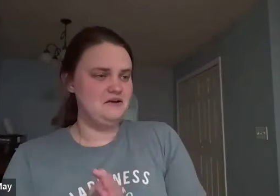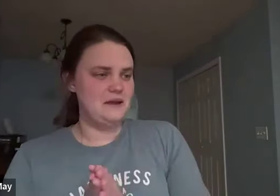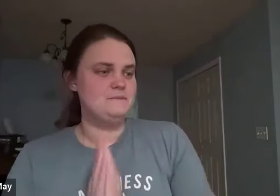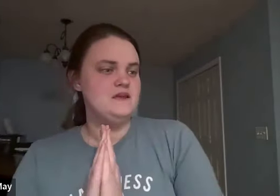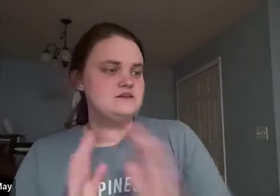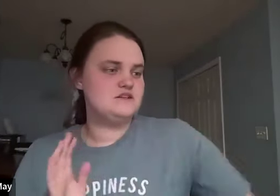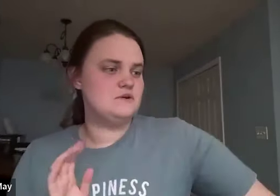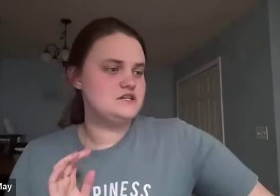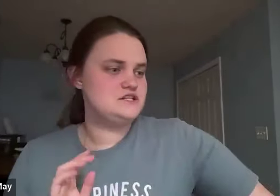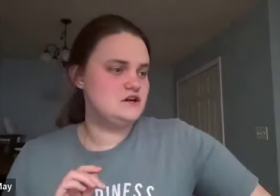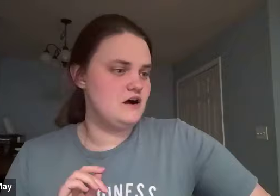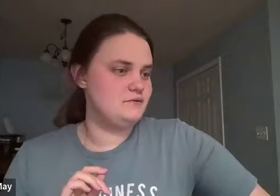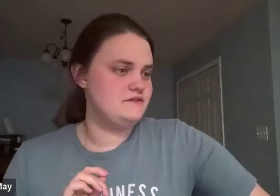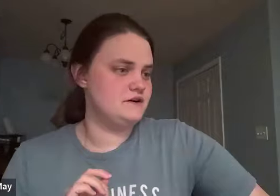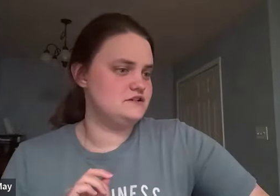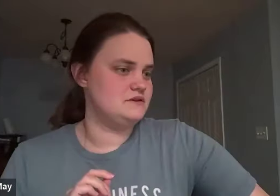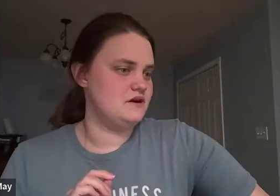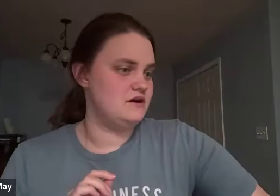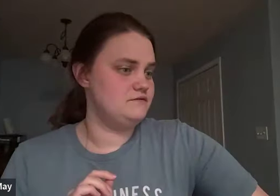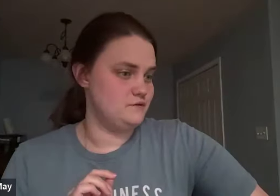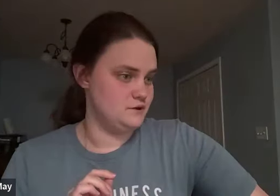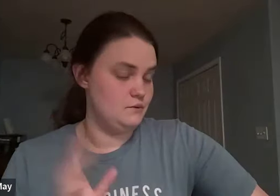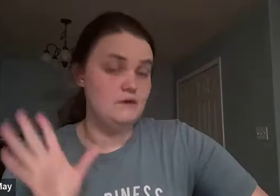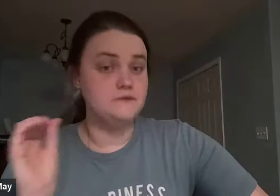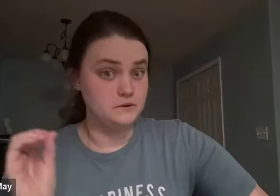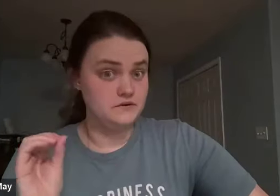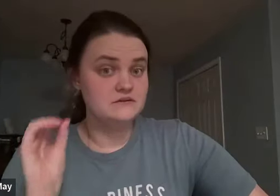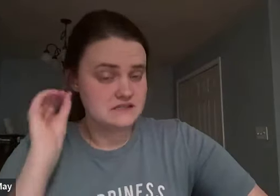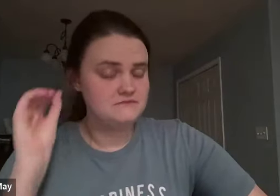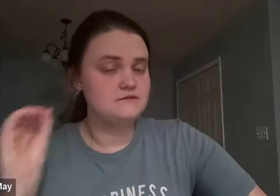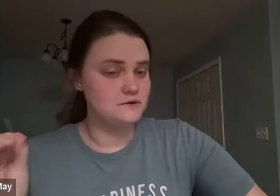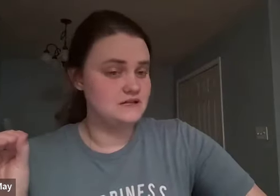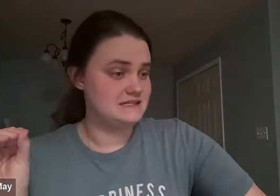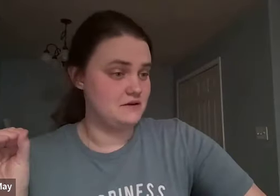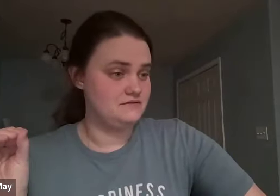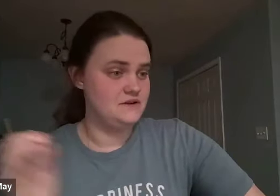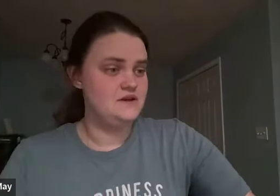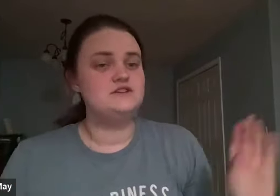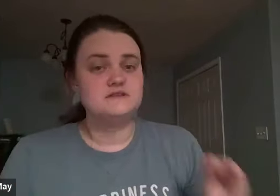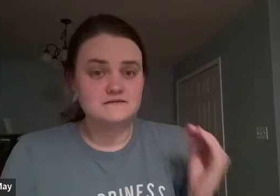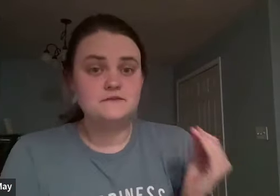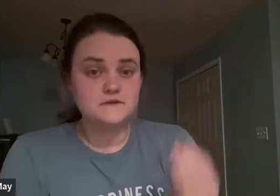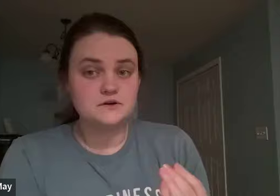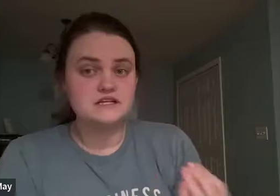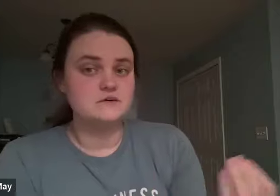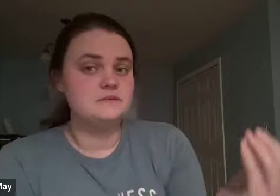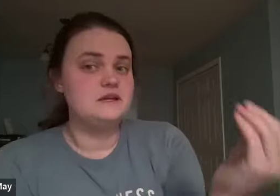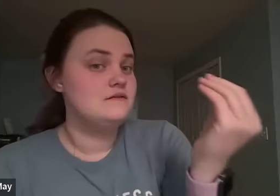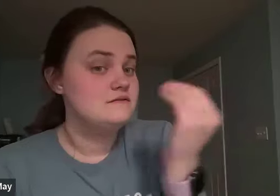Okay, so we're going to start off with our food, sign for food itself. So the sign for food is going to be